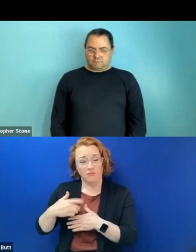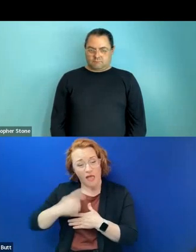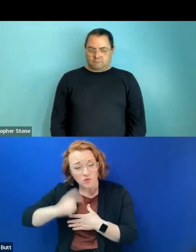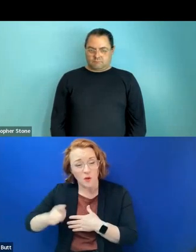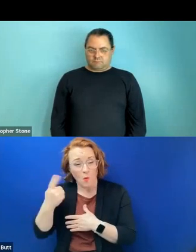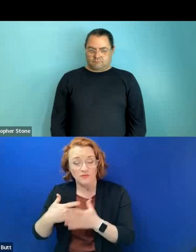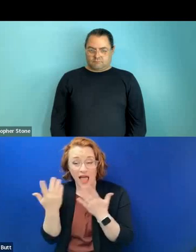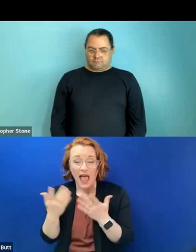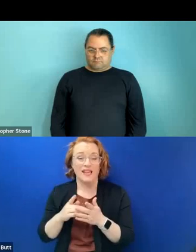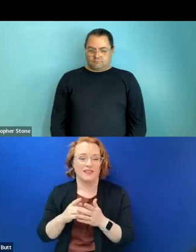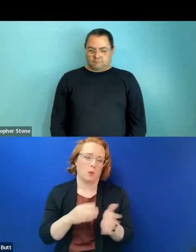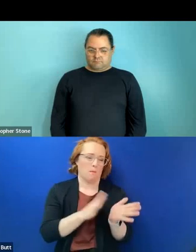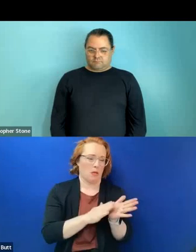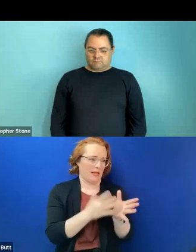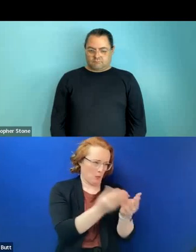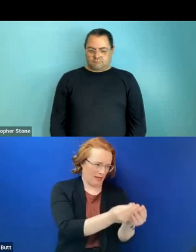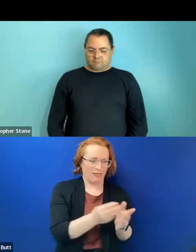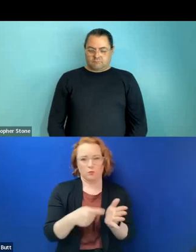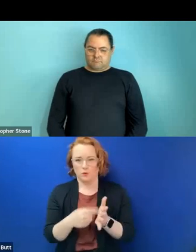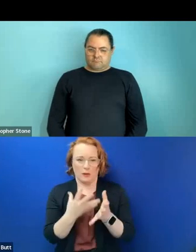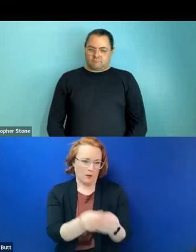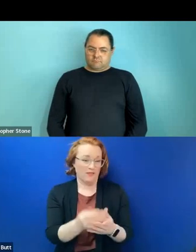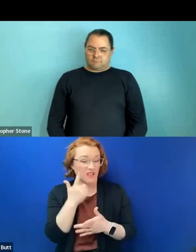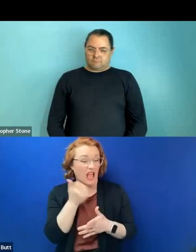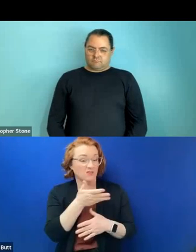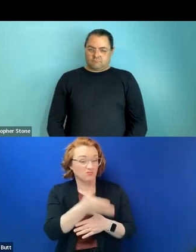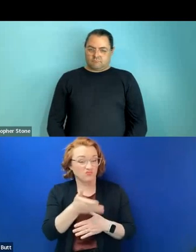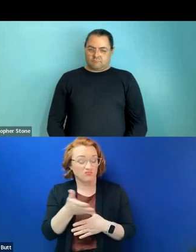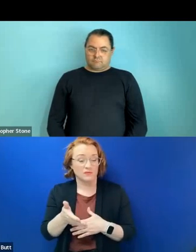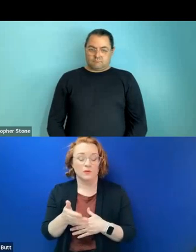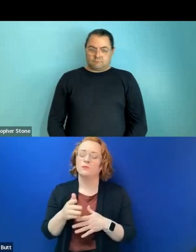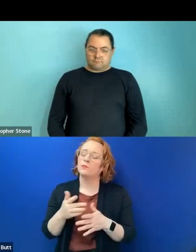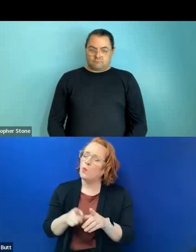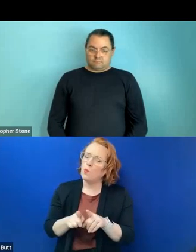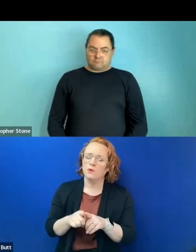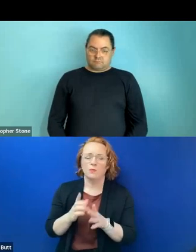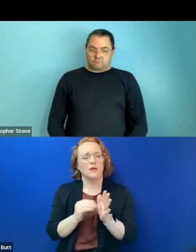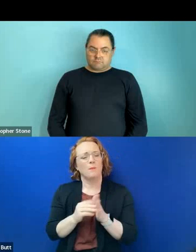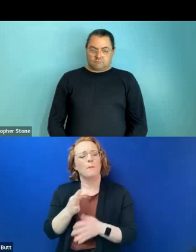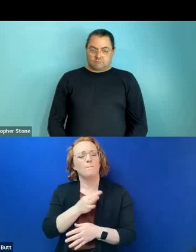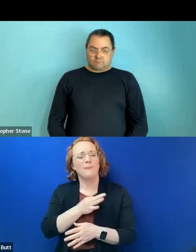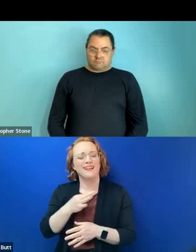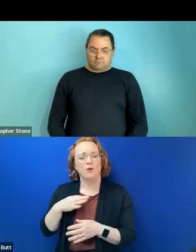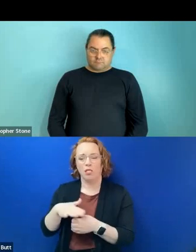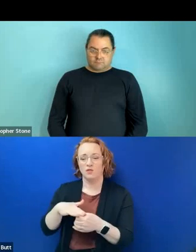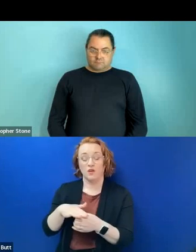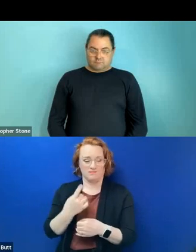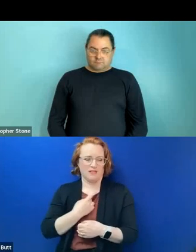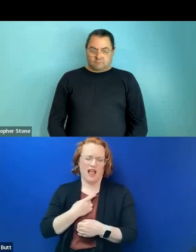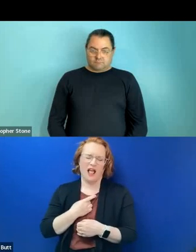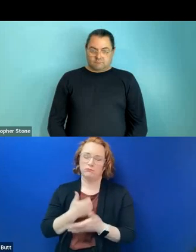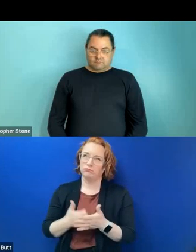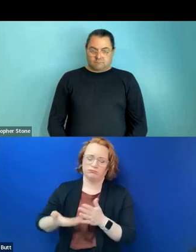day of the week. We might also do a lot of medical bookings, for example. That's how I started. I did a lot